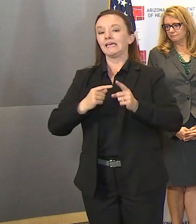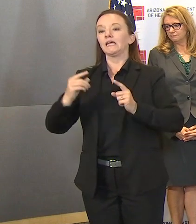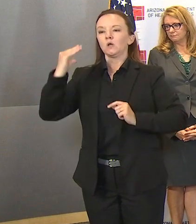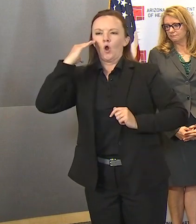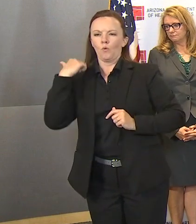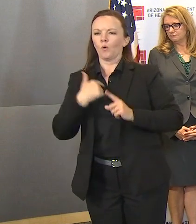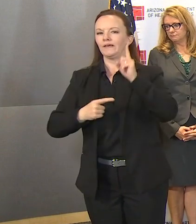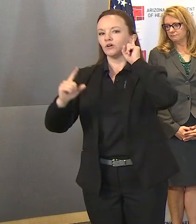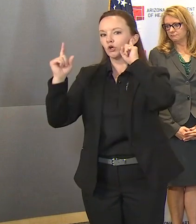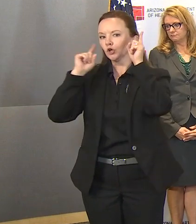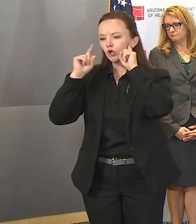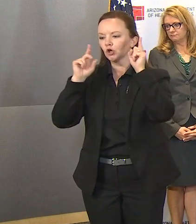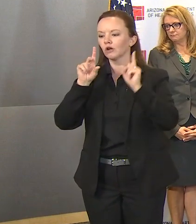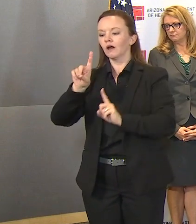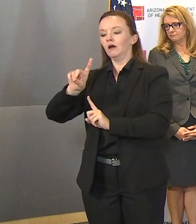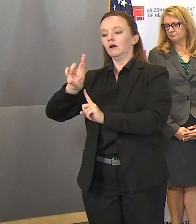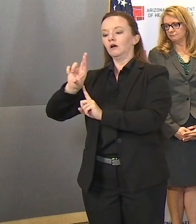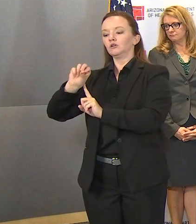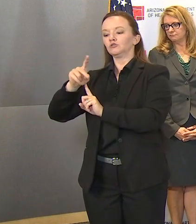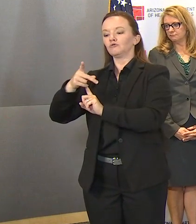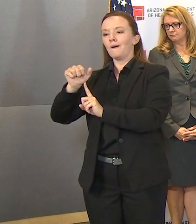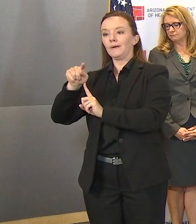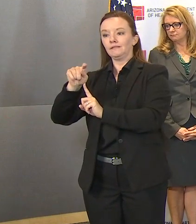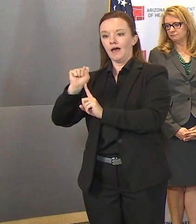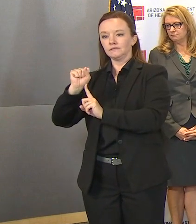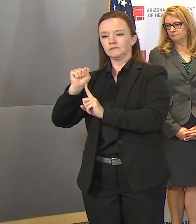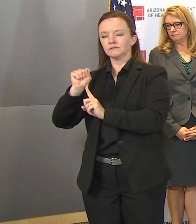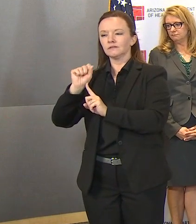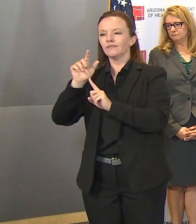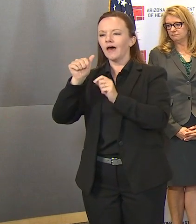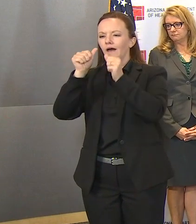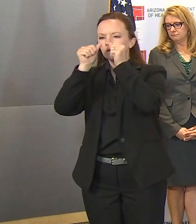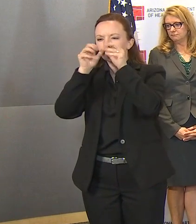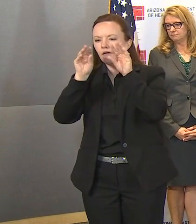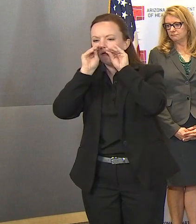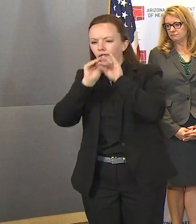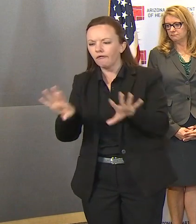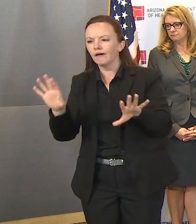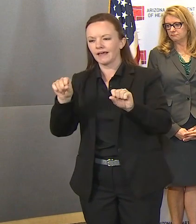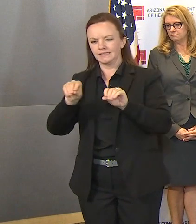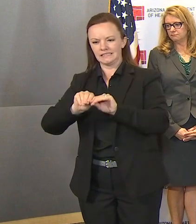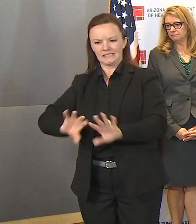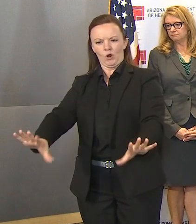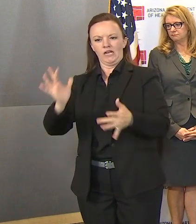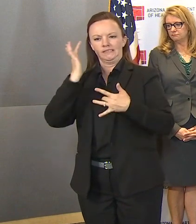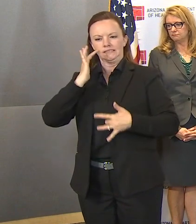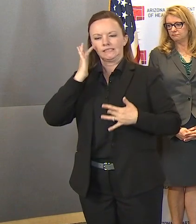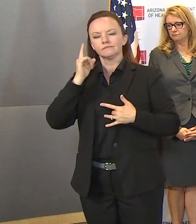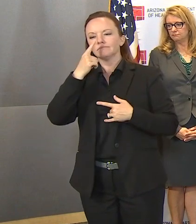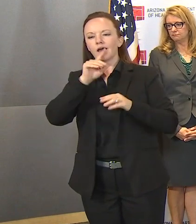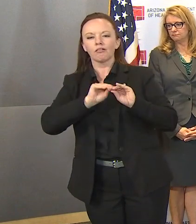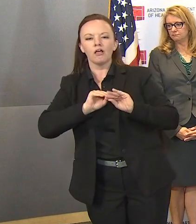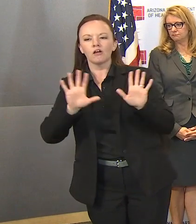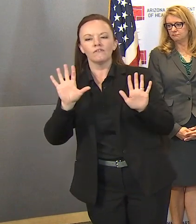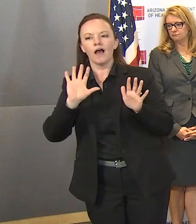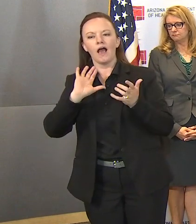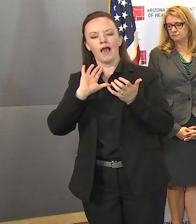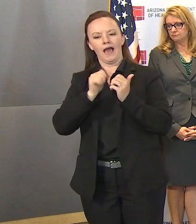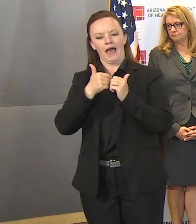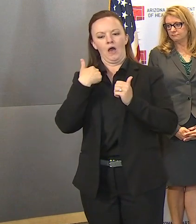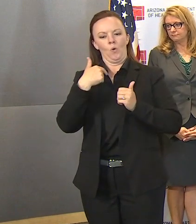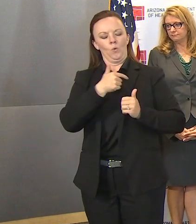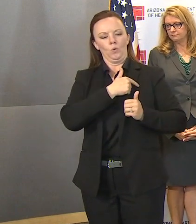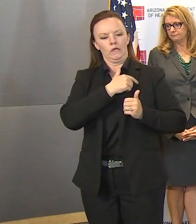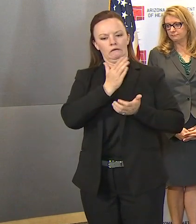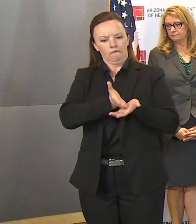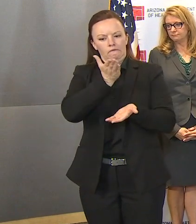that droplets, it can be spread through droplets. Can you give us some clarity about being able to catch the disease in terms